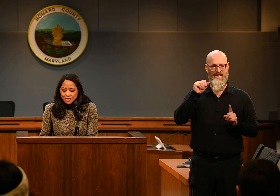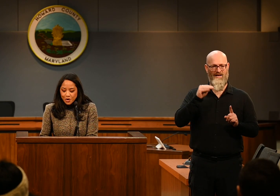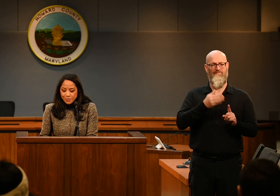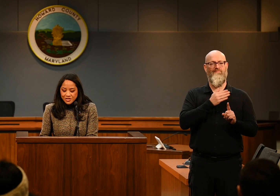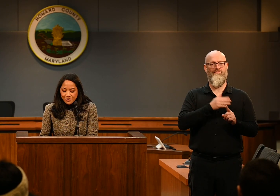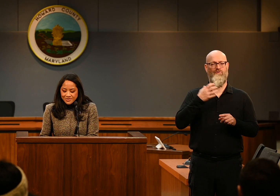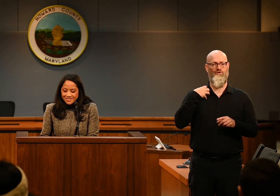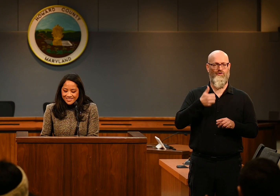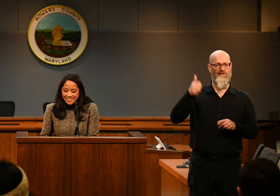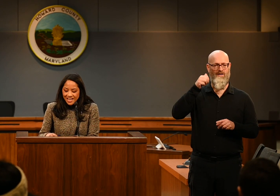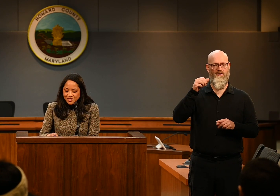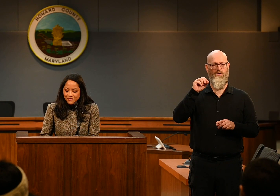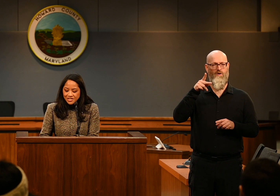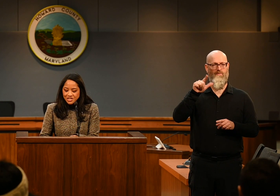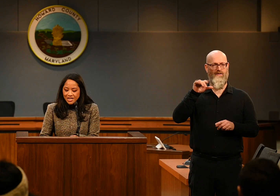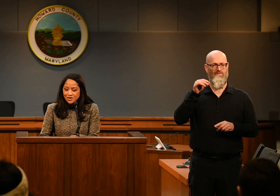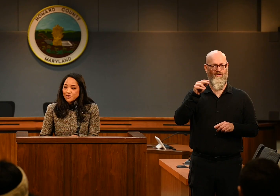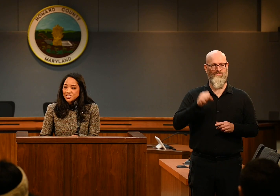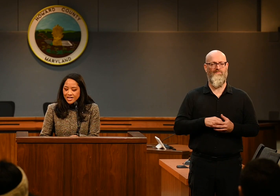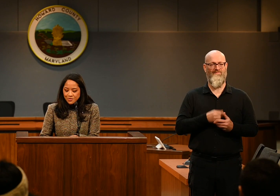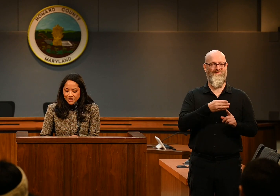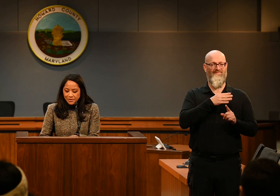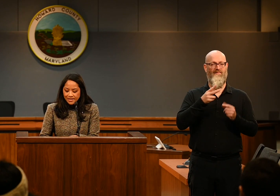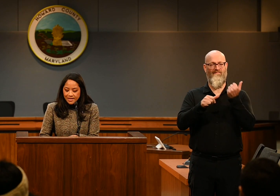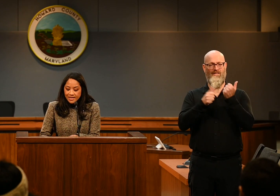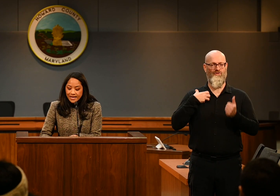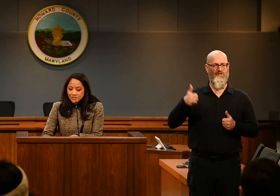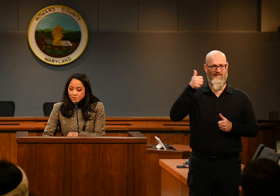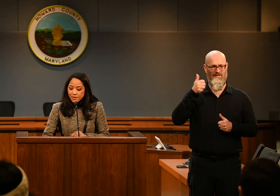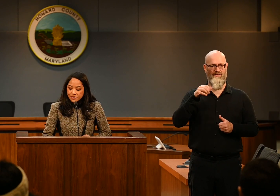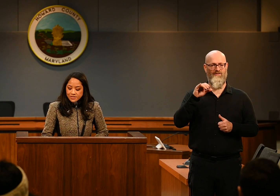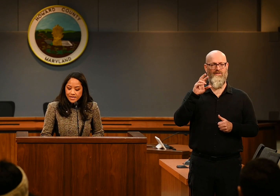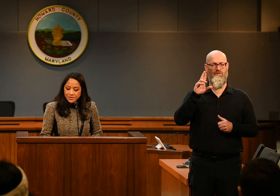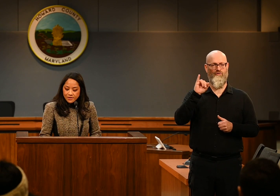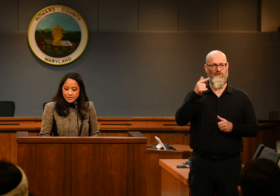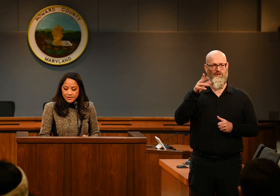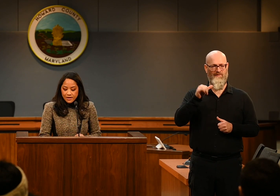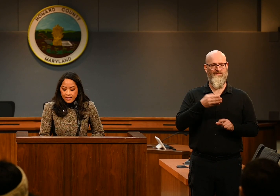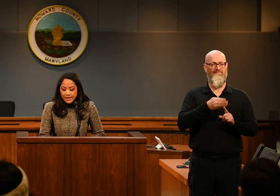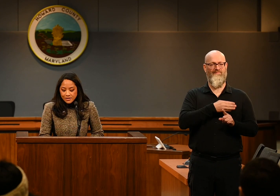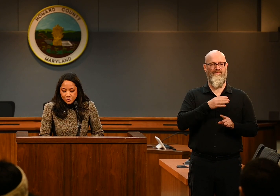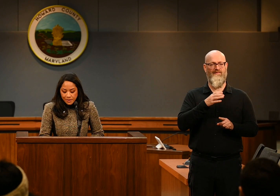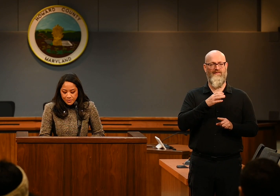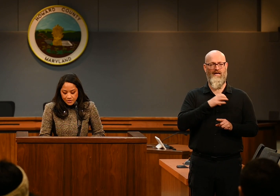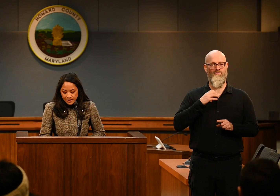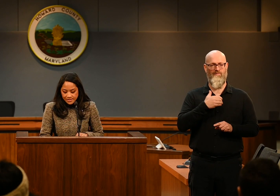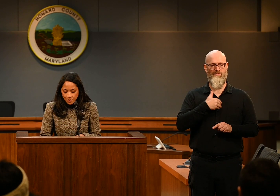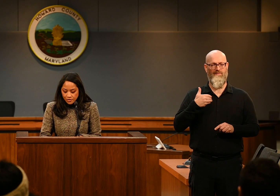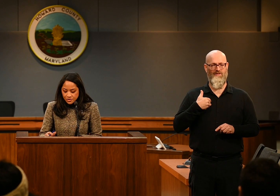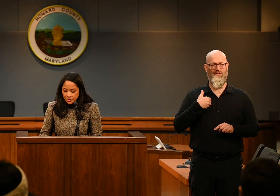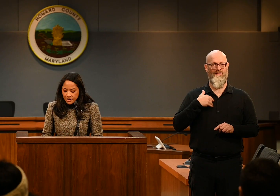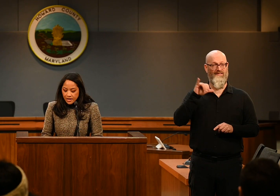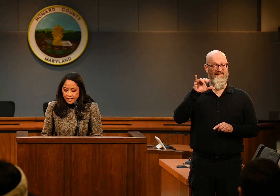Chair Dr. Opal Jones, Council Vice Chair Christiana Rigby, Council Member Deb Young, Council Member